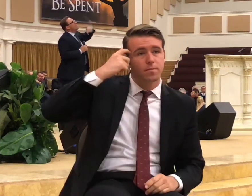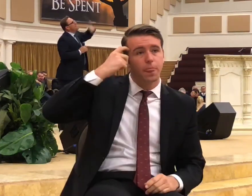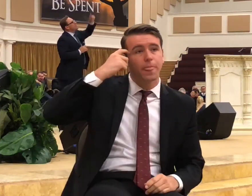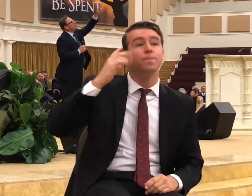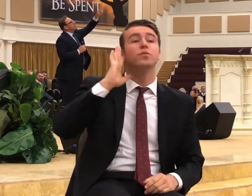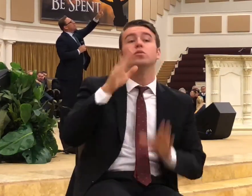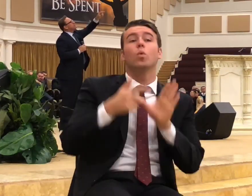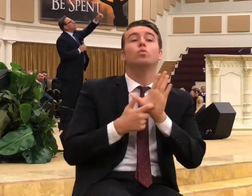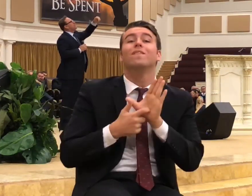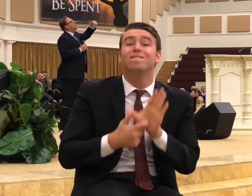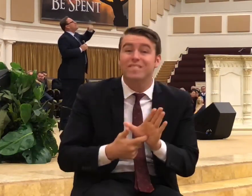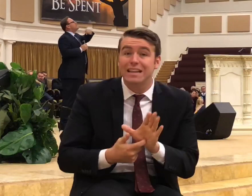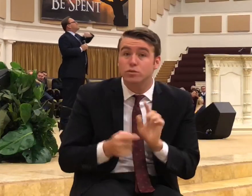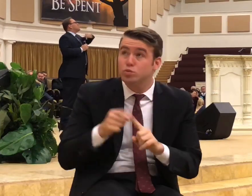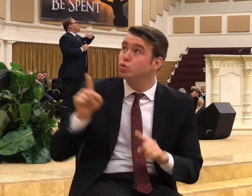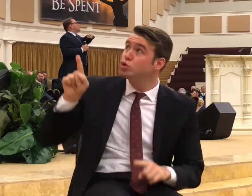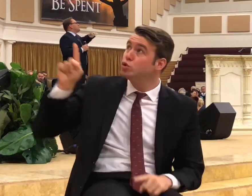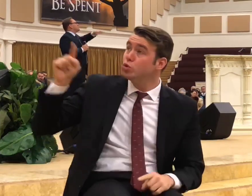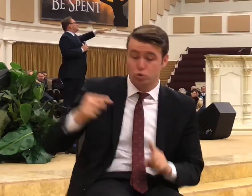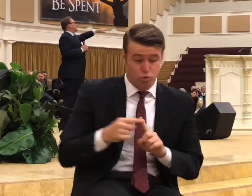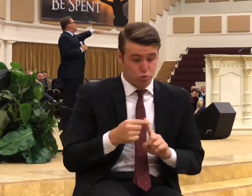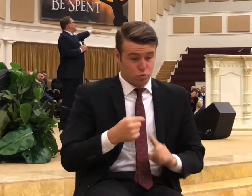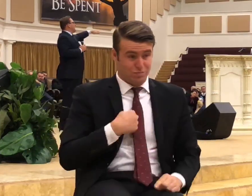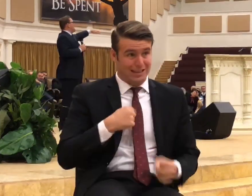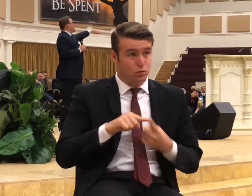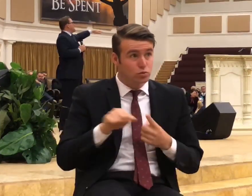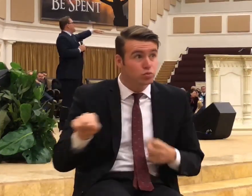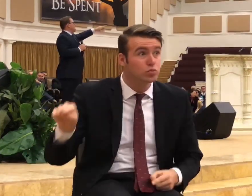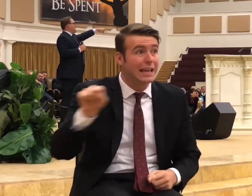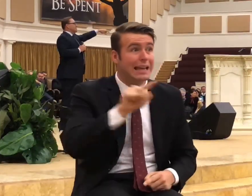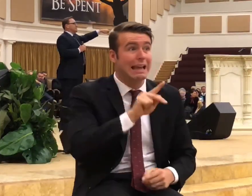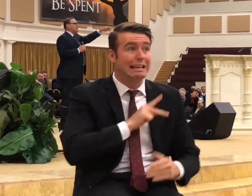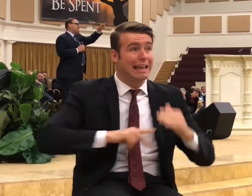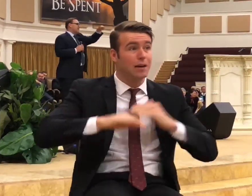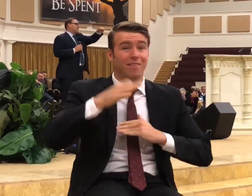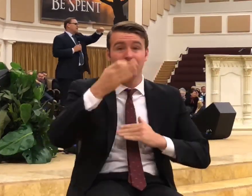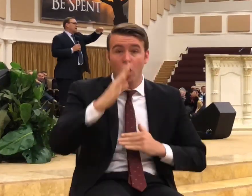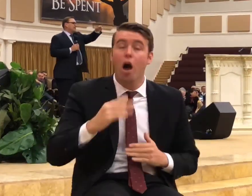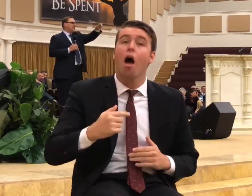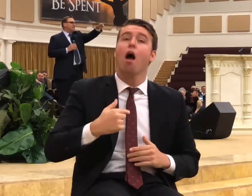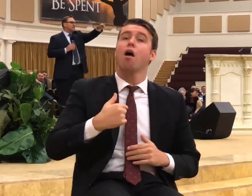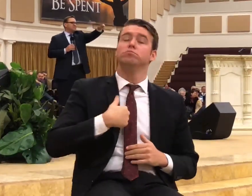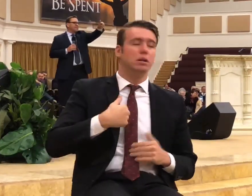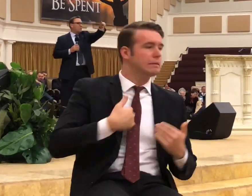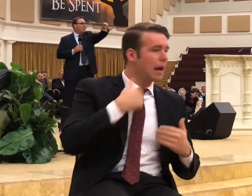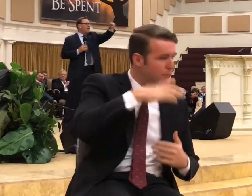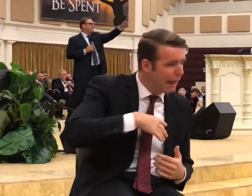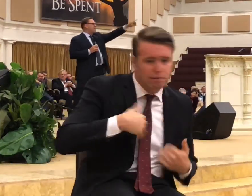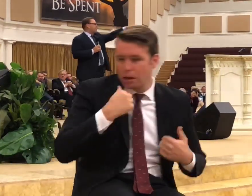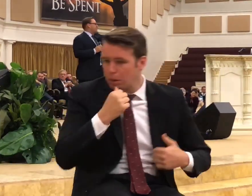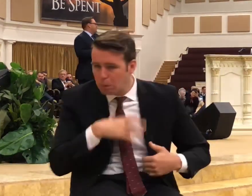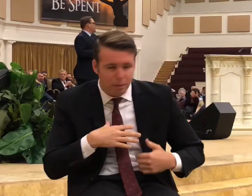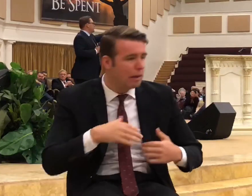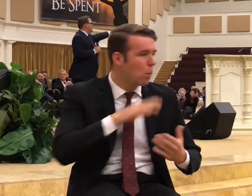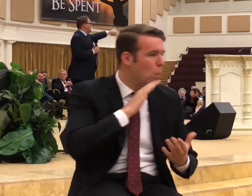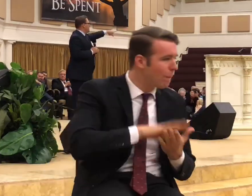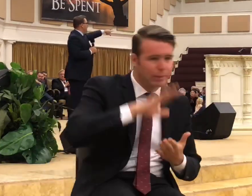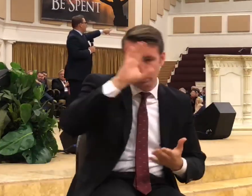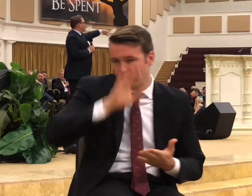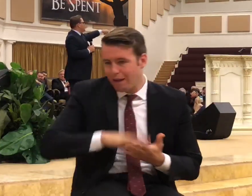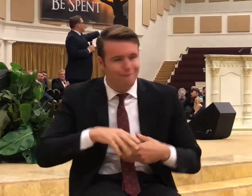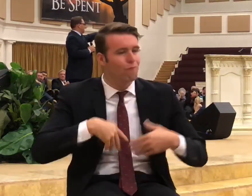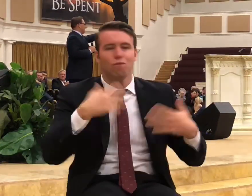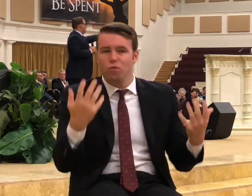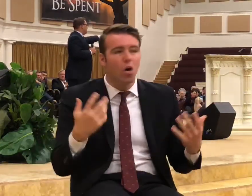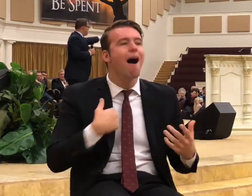It's going to reveal to you, it's going to reveal to me, it's going to reveal to the kingdom of God, that young man, that young lady, that husband, that wife, that preacher,